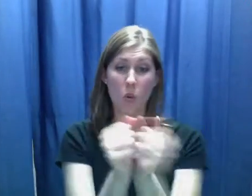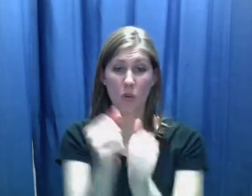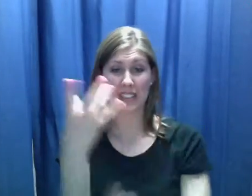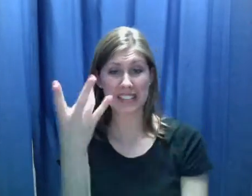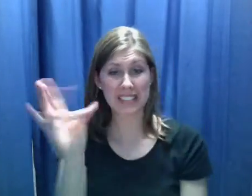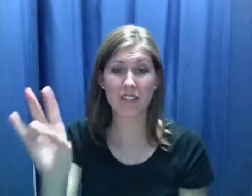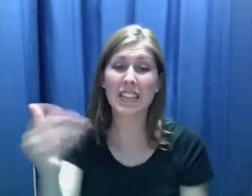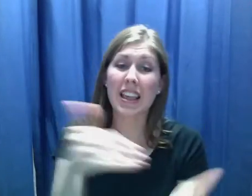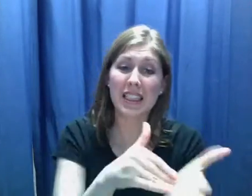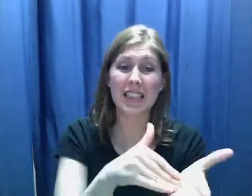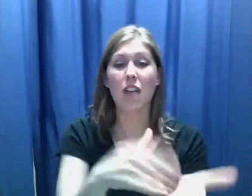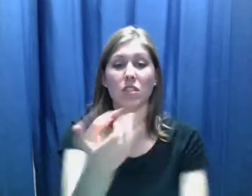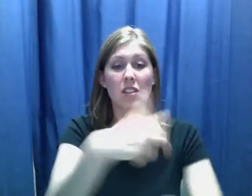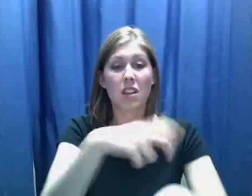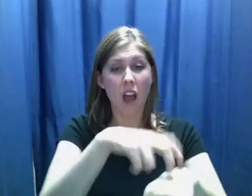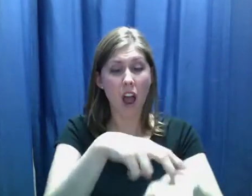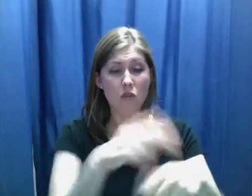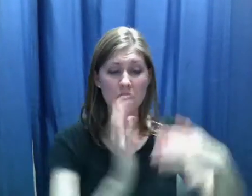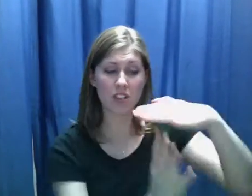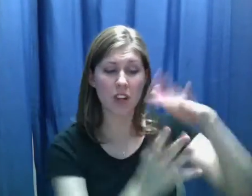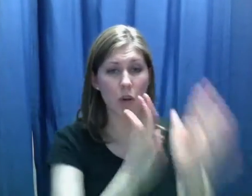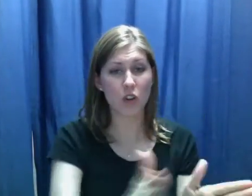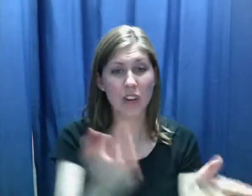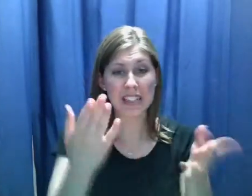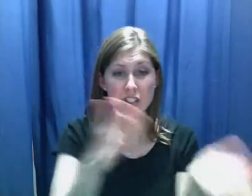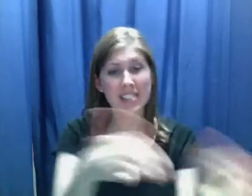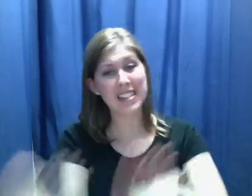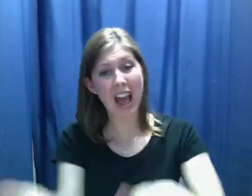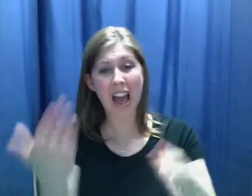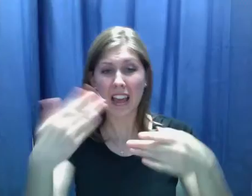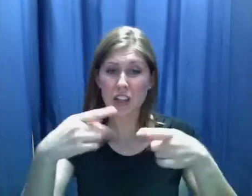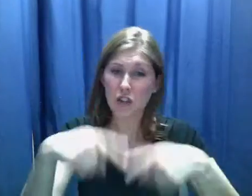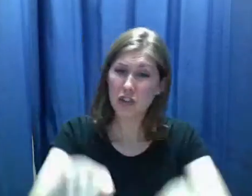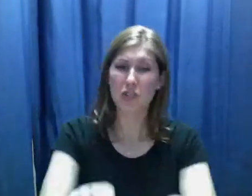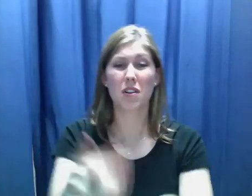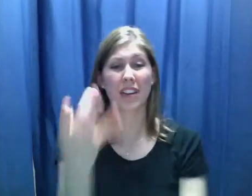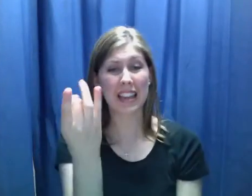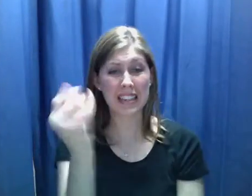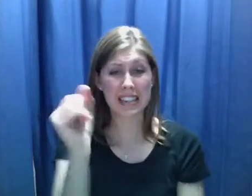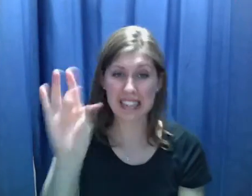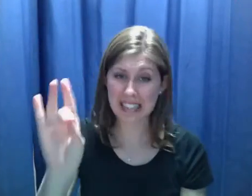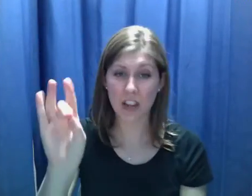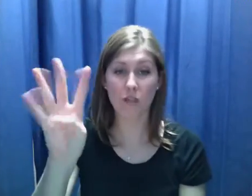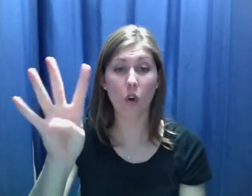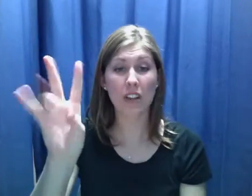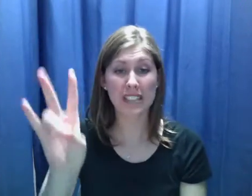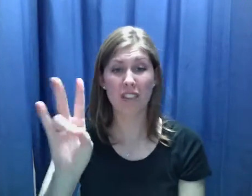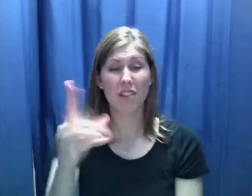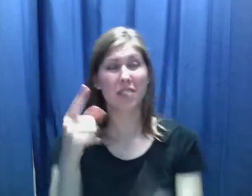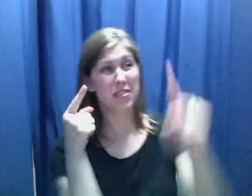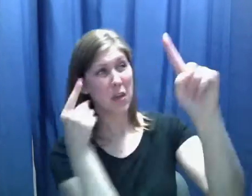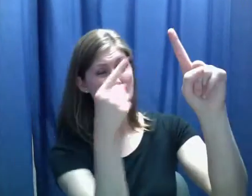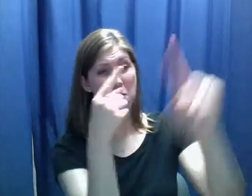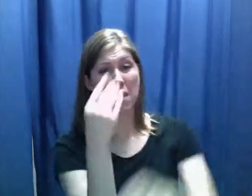immigrants dying during 1847, the peak of the famine period, and another 20,000 dying soon